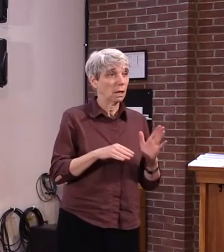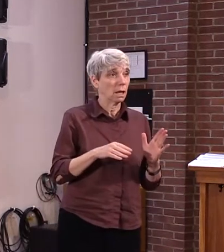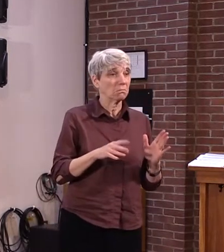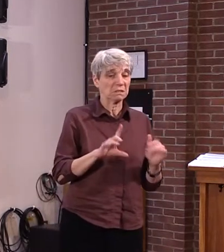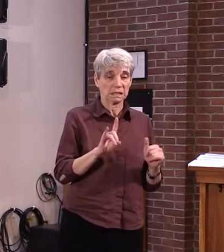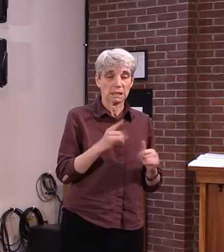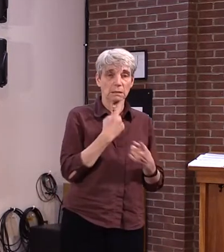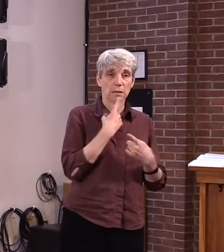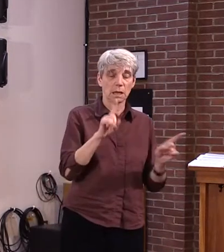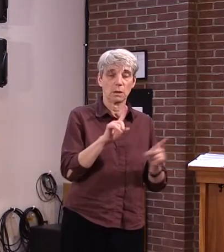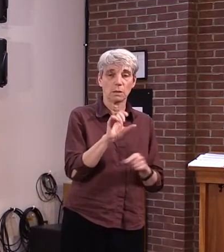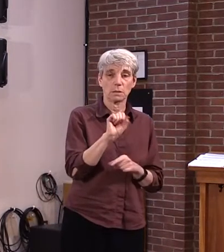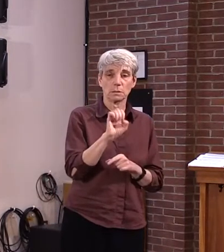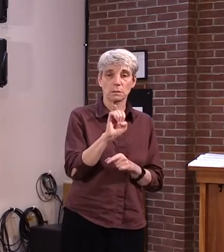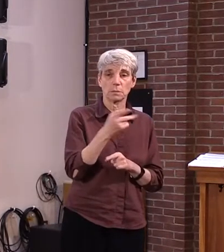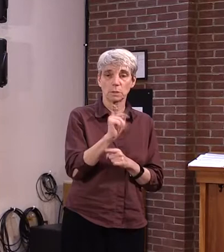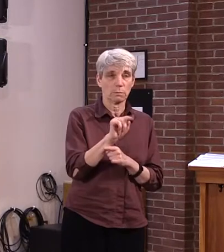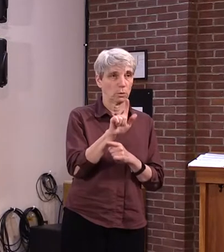guidance.